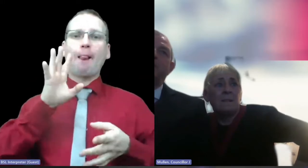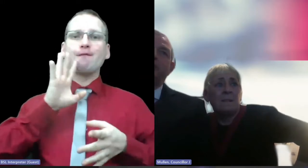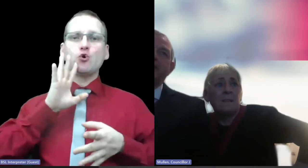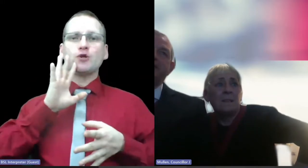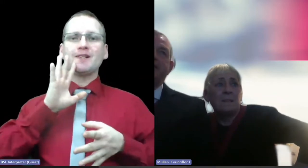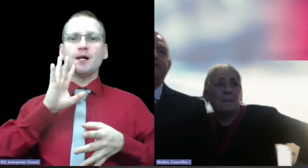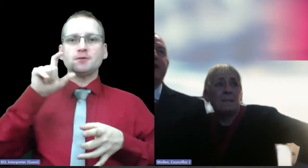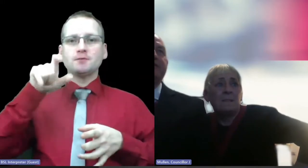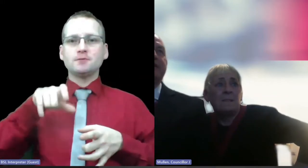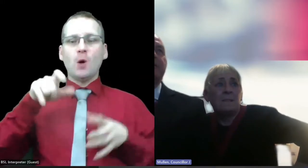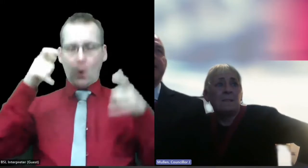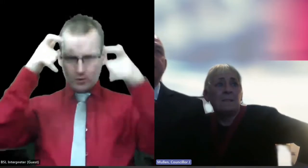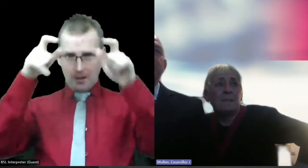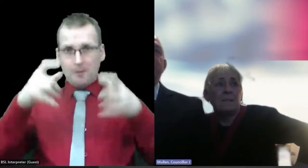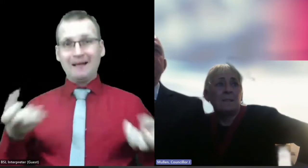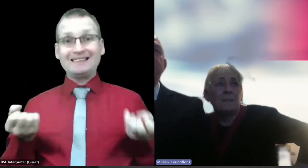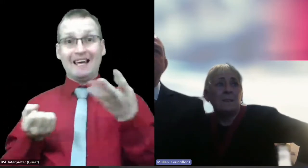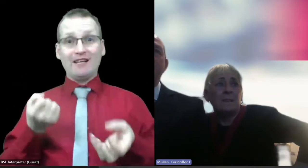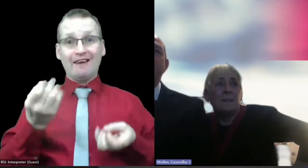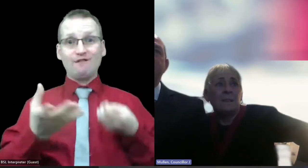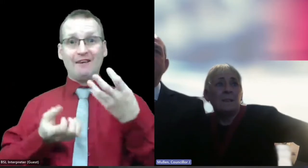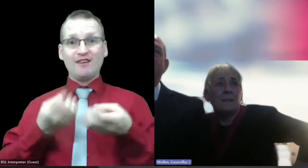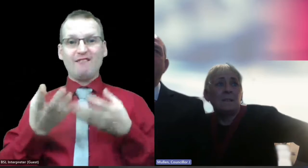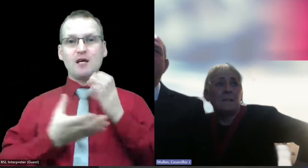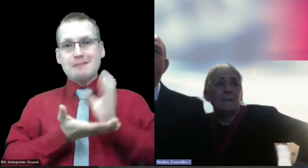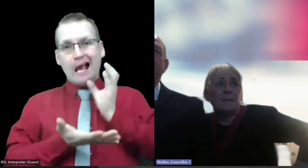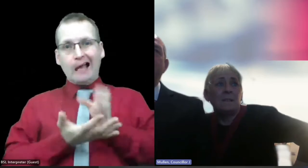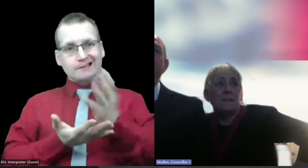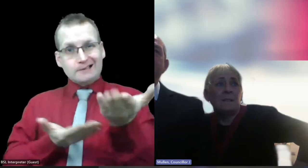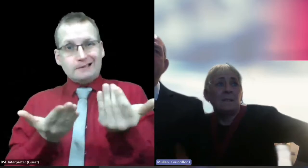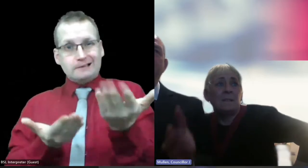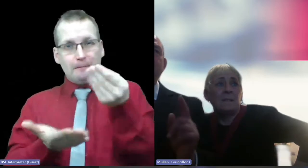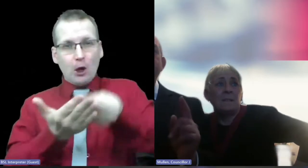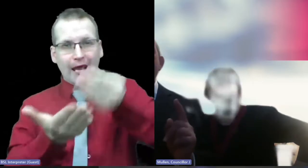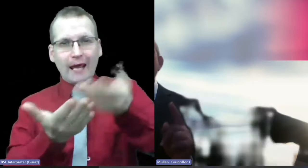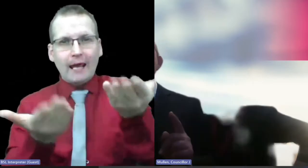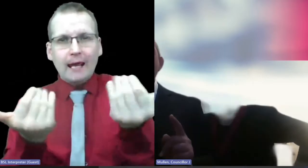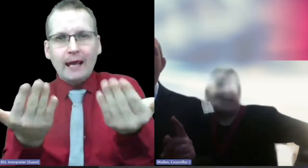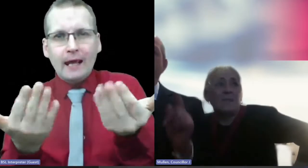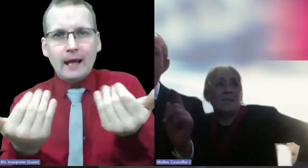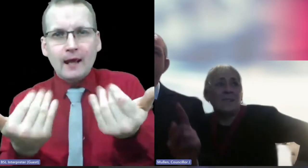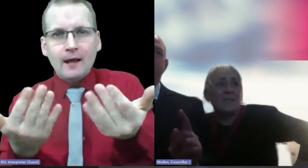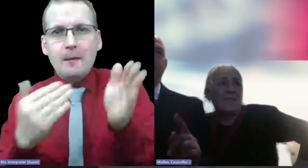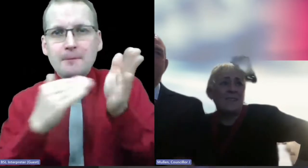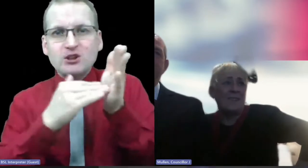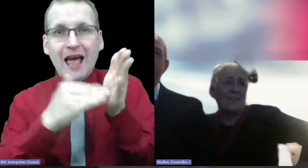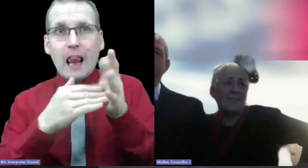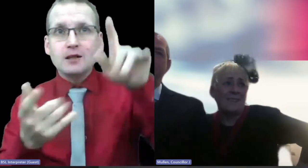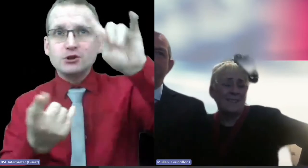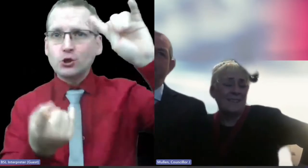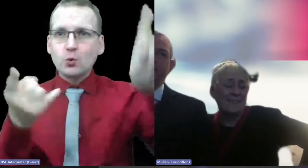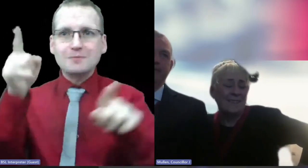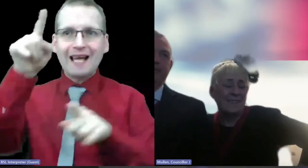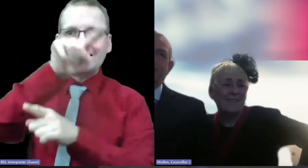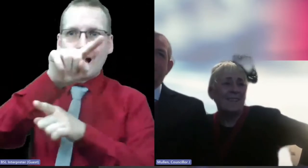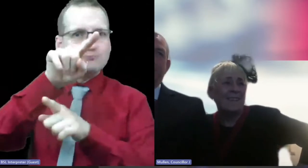So please give generously when I come round and rattle my can in front of you. Don't make little Michelle turn you upside